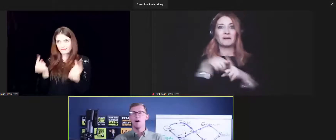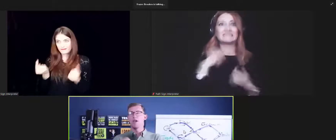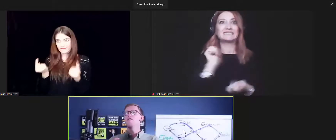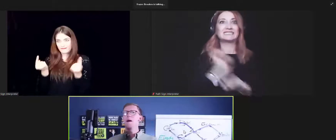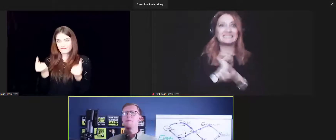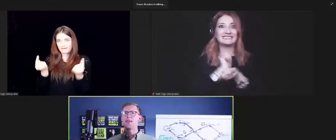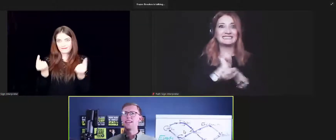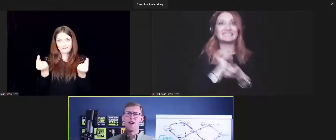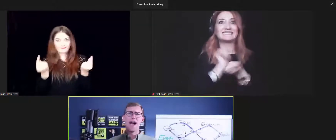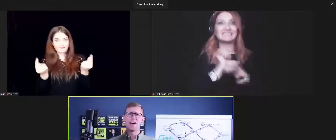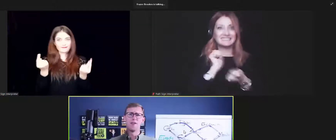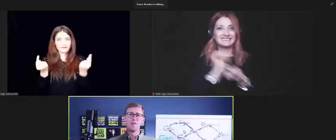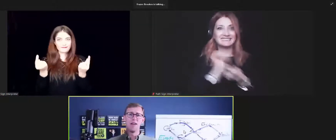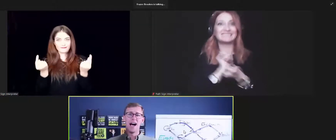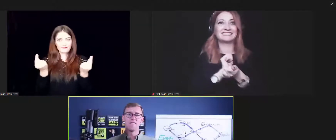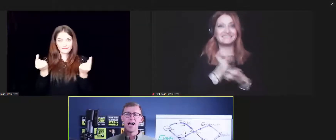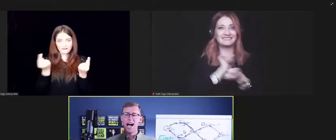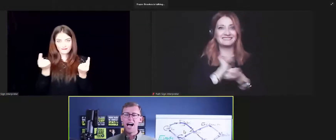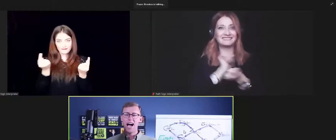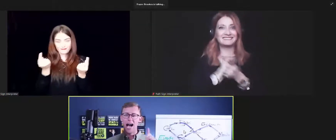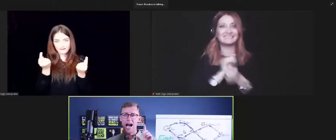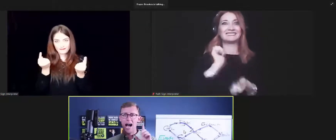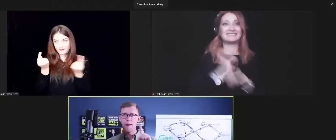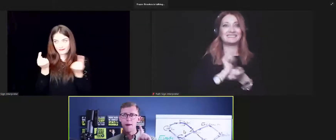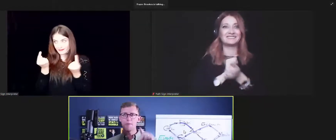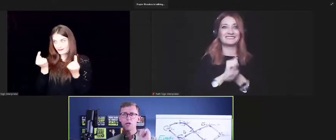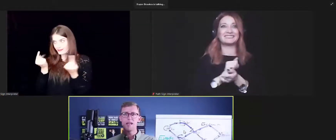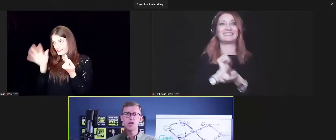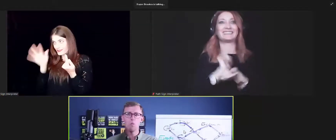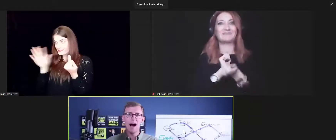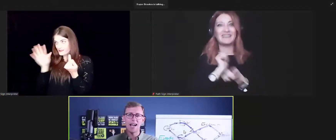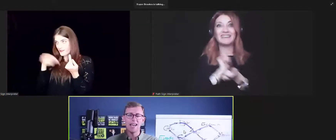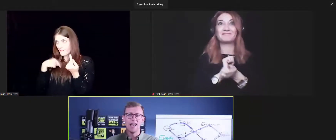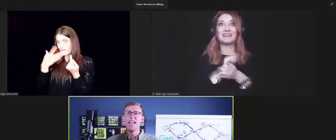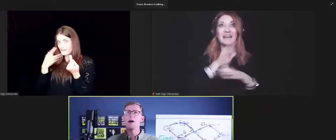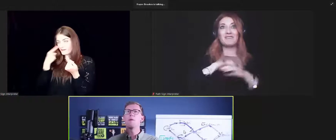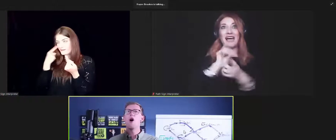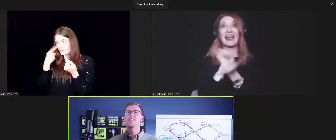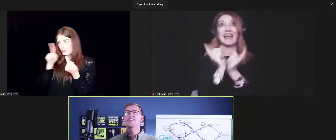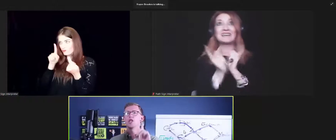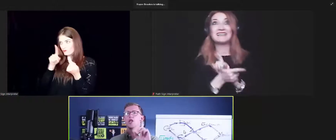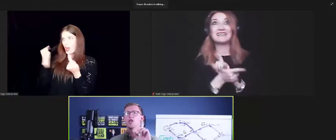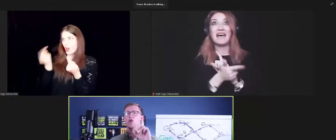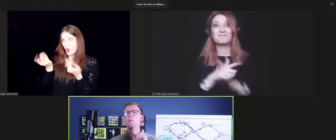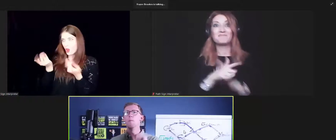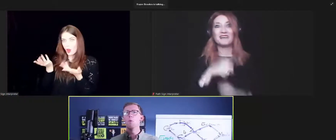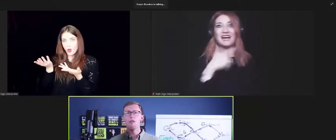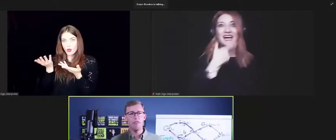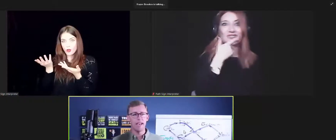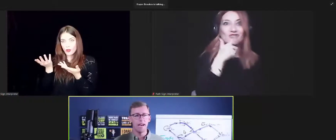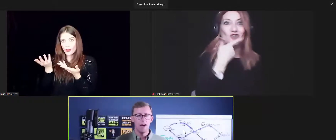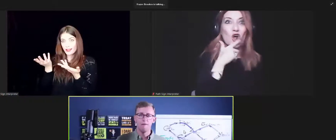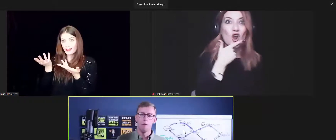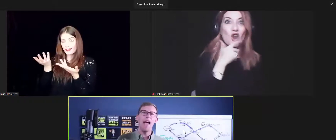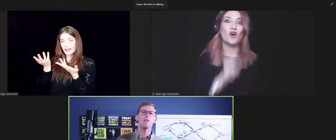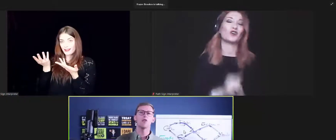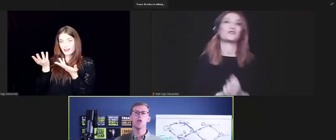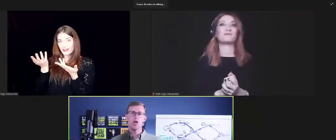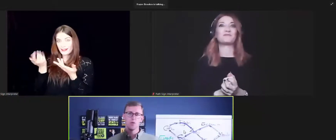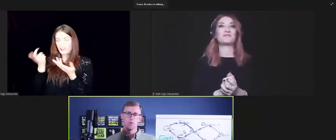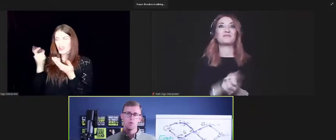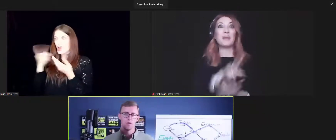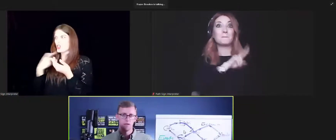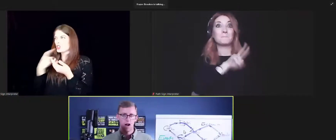of you might be thinking, oh yeah, I can't do that. I'm going to explain to you why network marketing is the number one thing for parents to